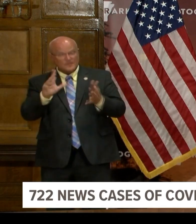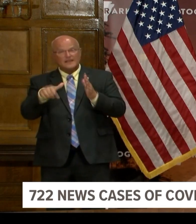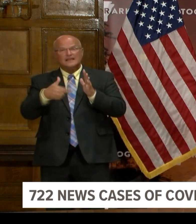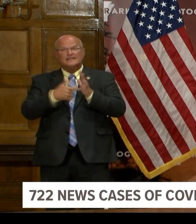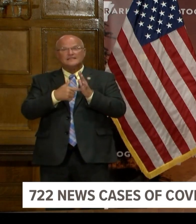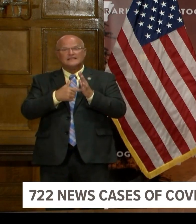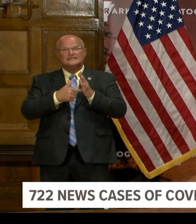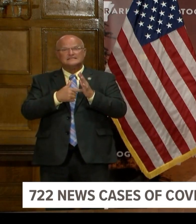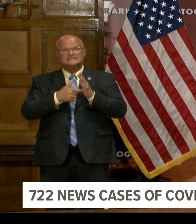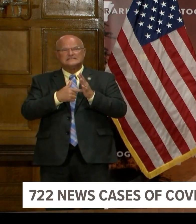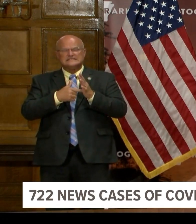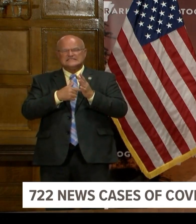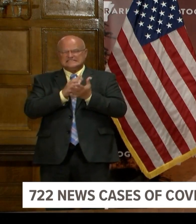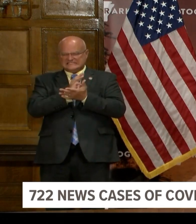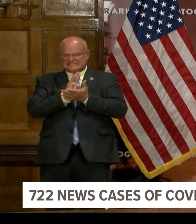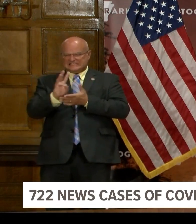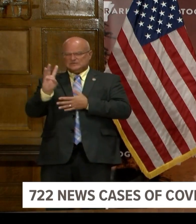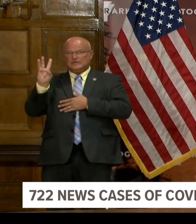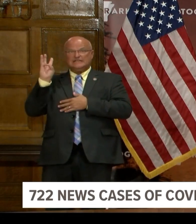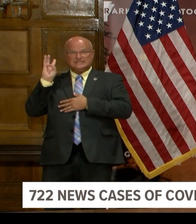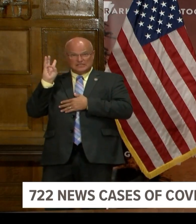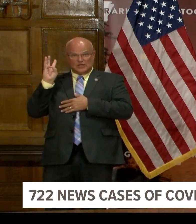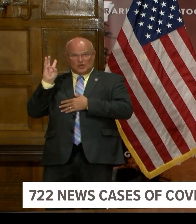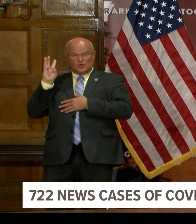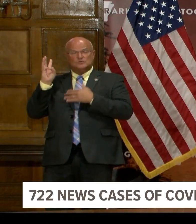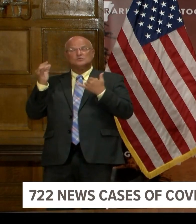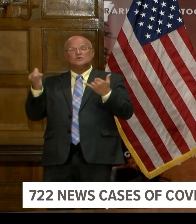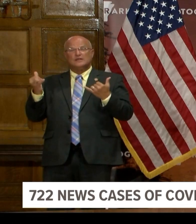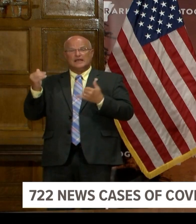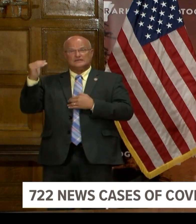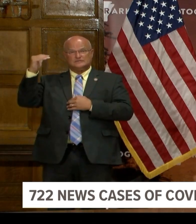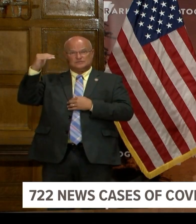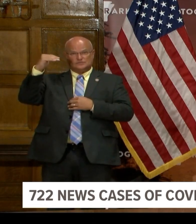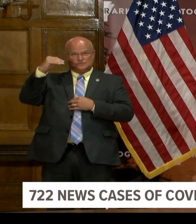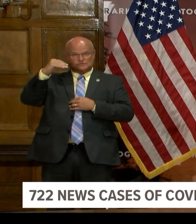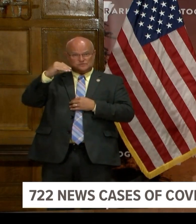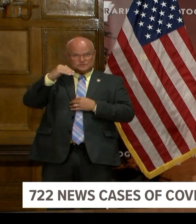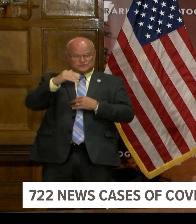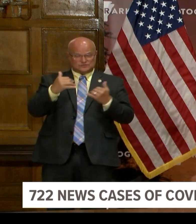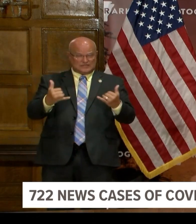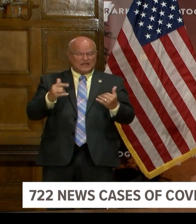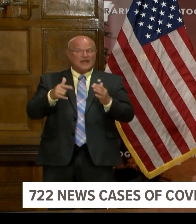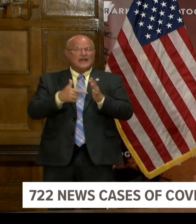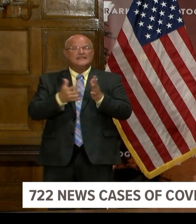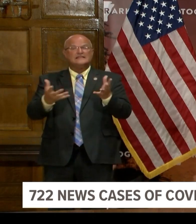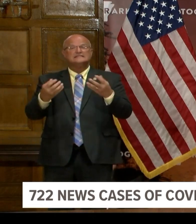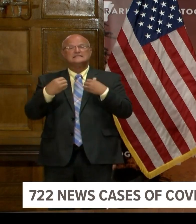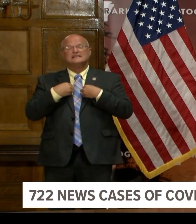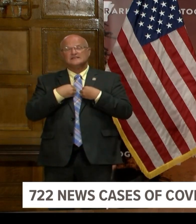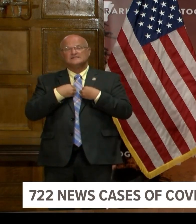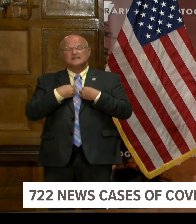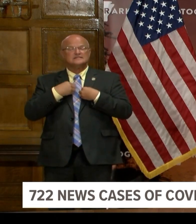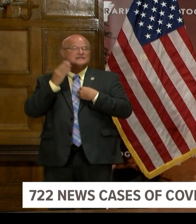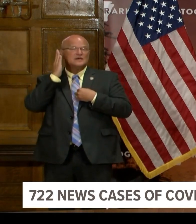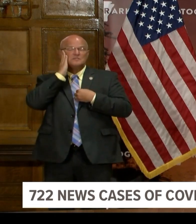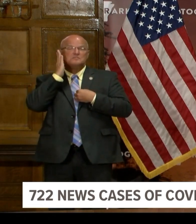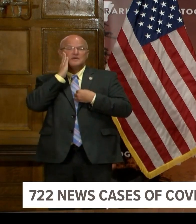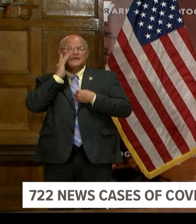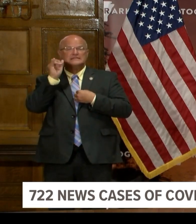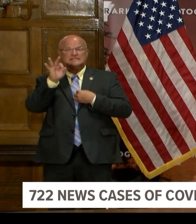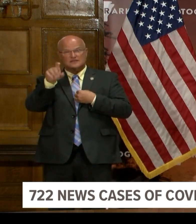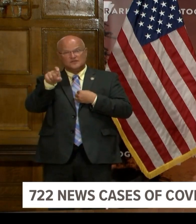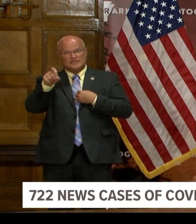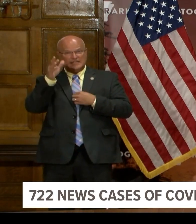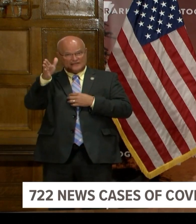as it was 6 weeks ago, so our trend continues to go backwards, and this gives us significant bed reserve if we need it in the